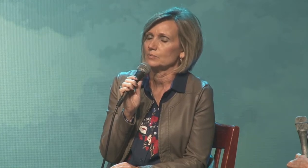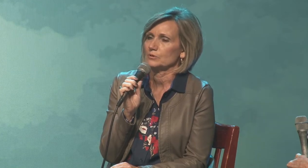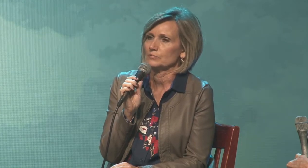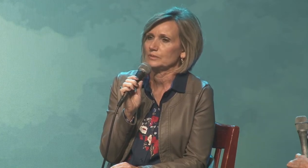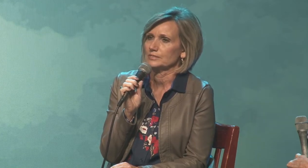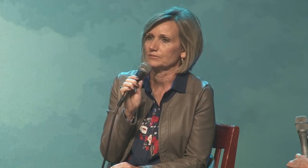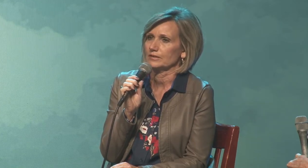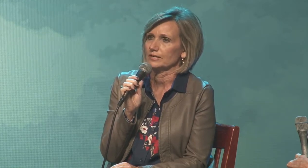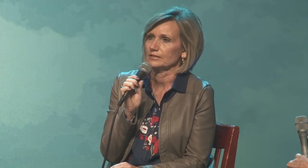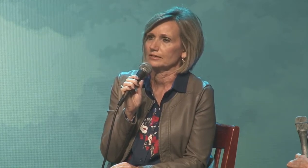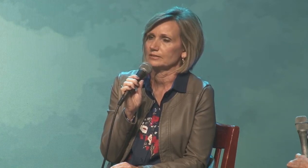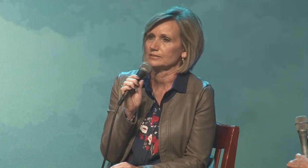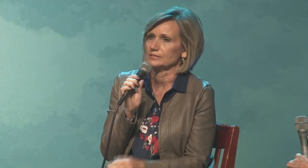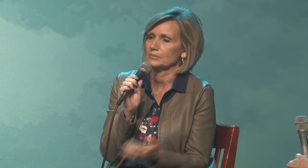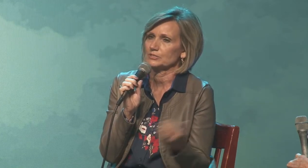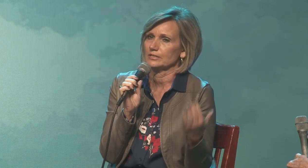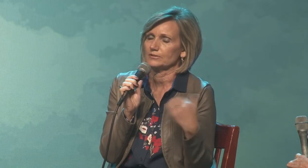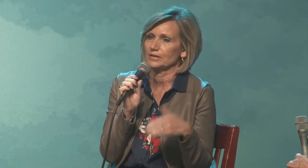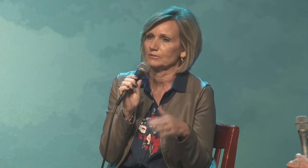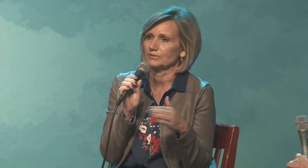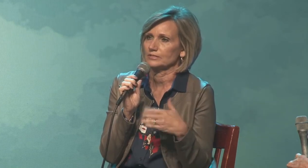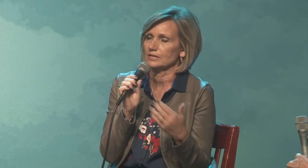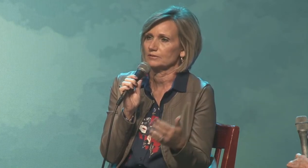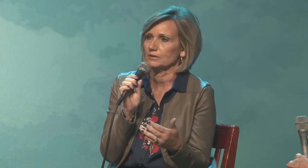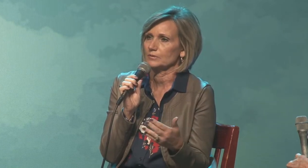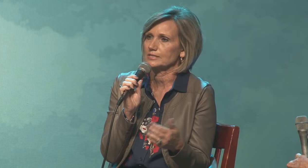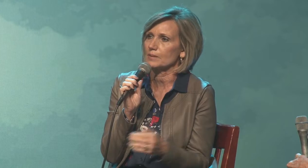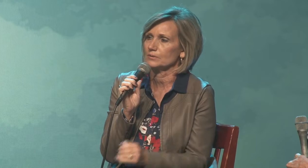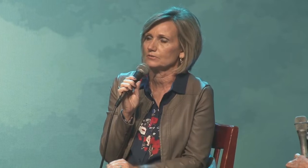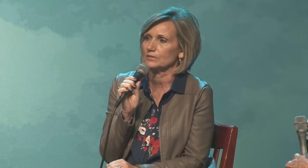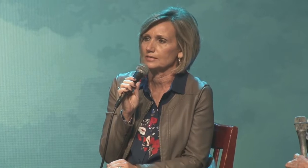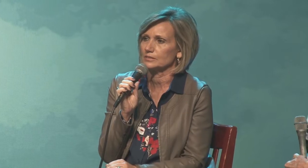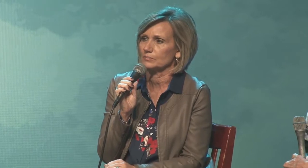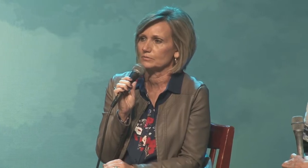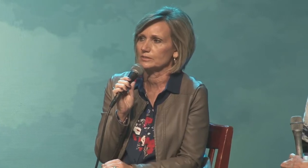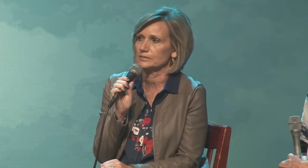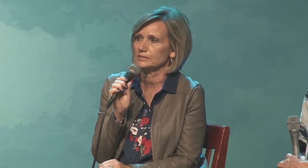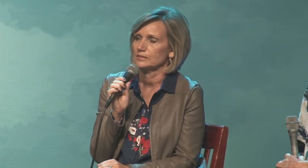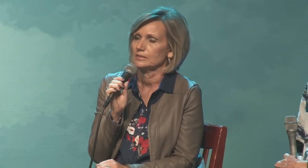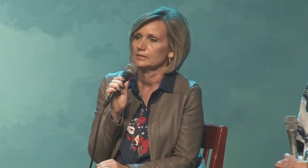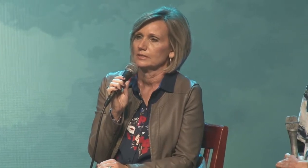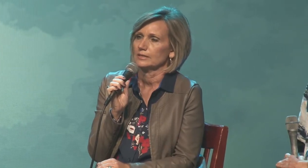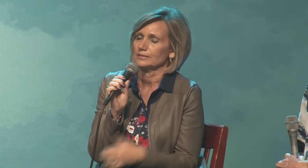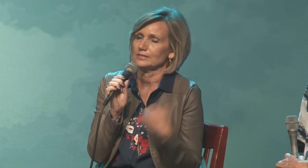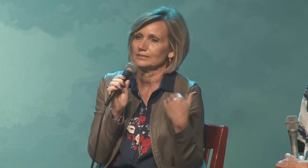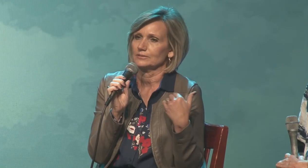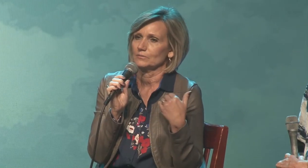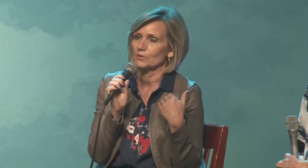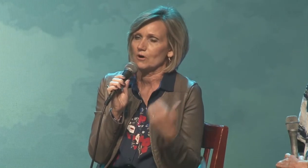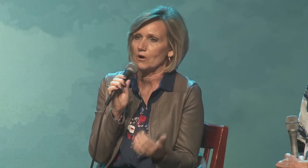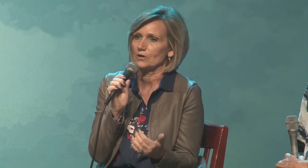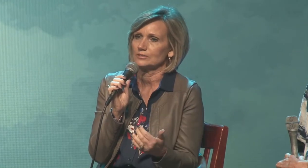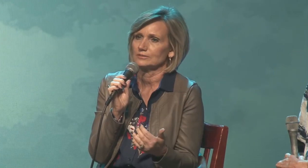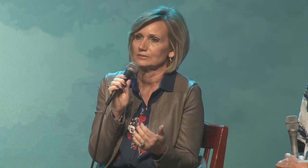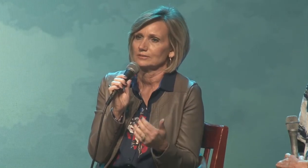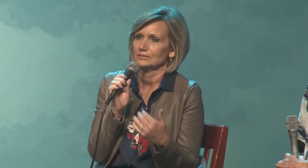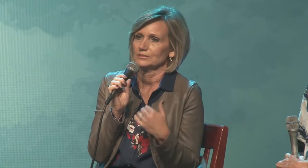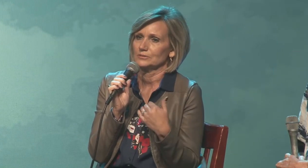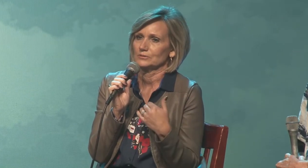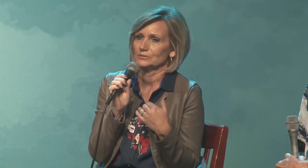the important piece of that is, especially now that I reflect kind of on what's happened over the last couple of weeks, I think we're